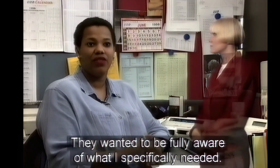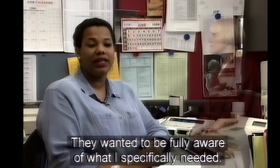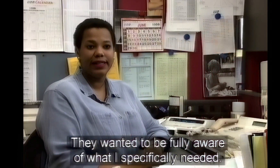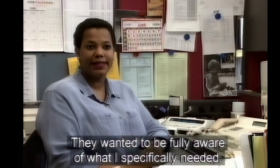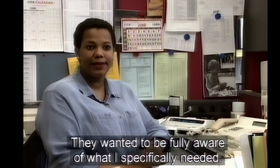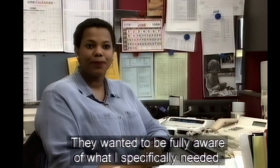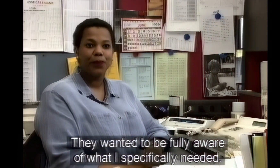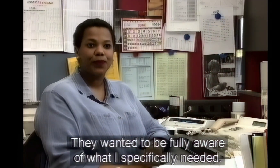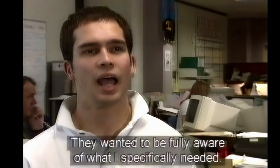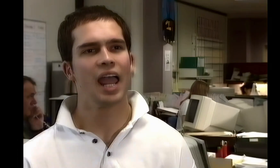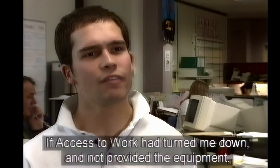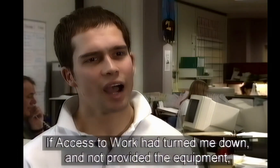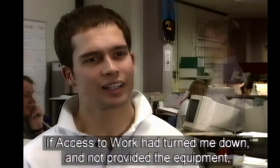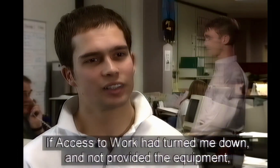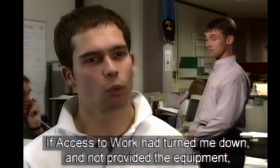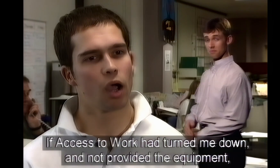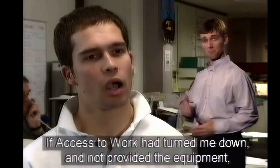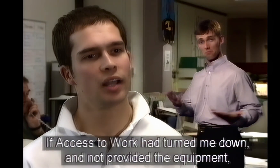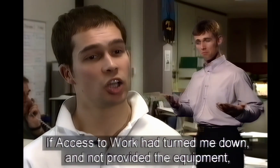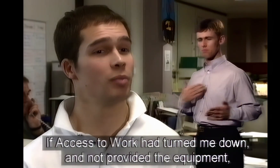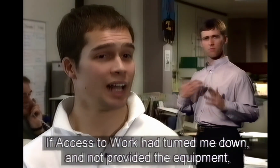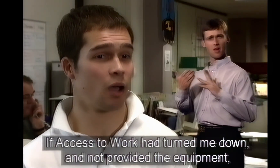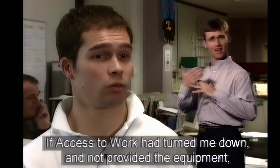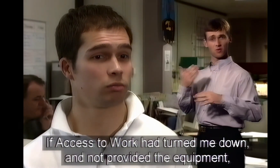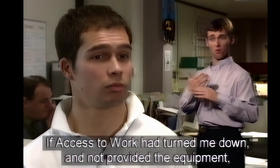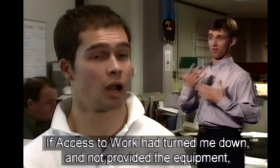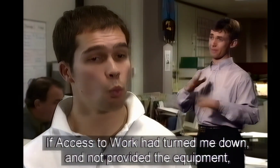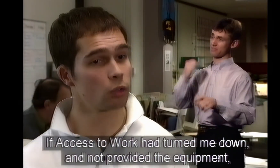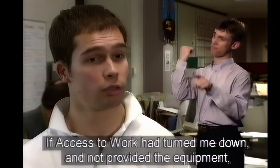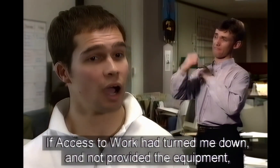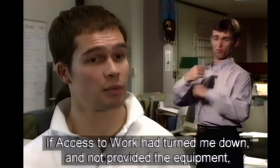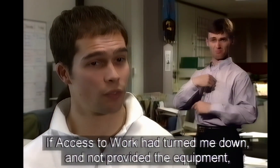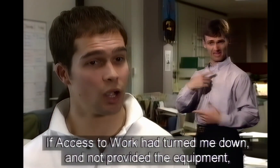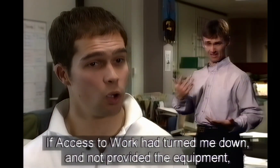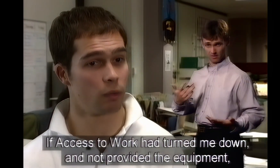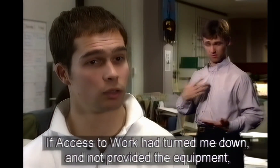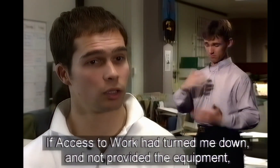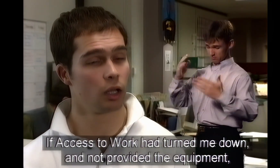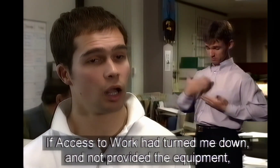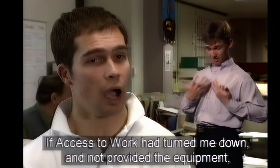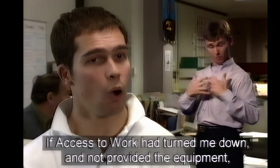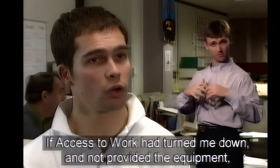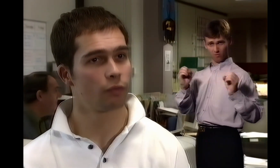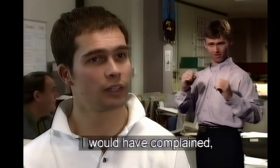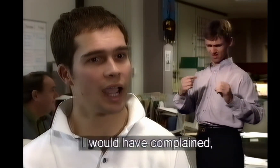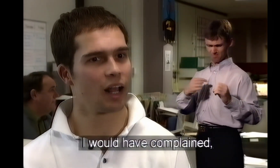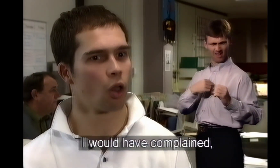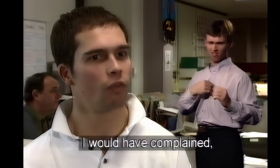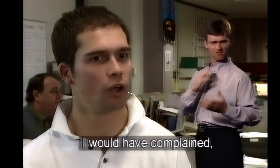specifically needed. If Access to Work had turned me down and wouldn't provide me with the equipment, I would have taken it a lot further.